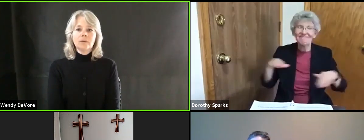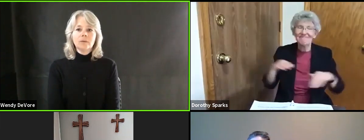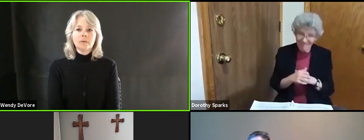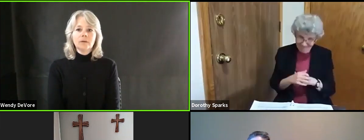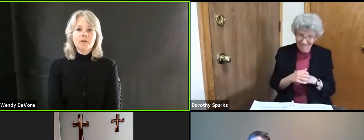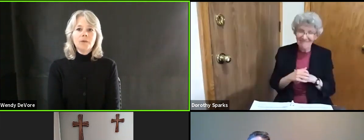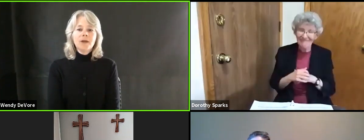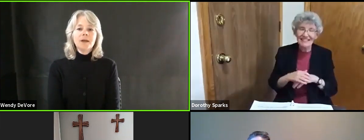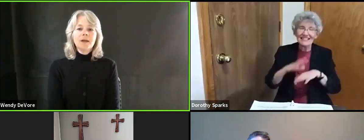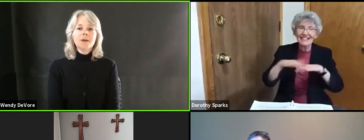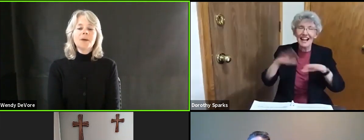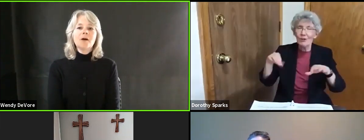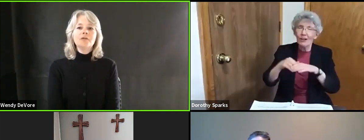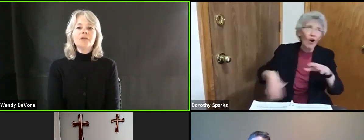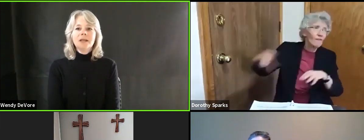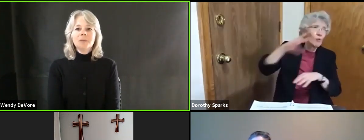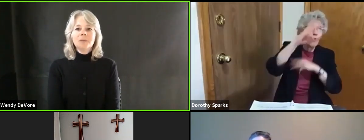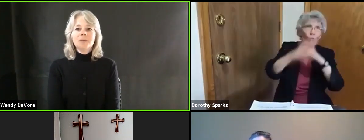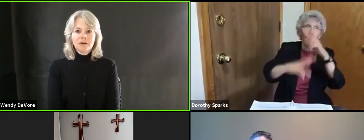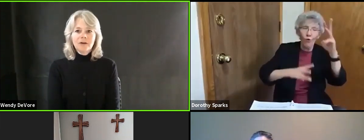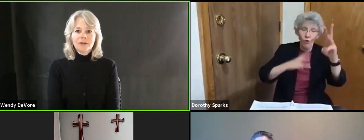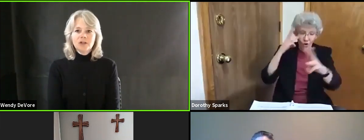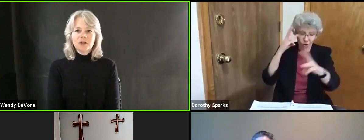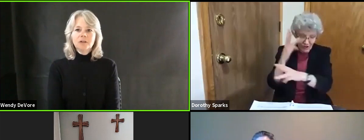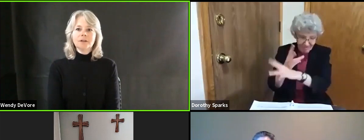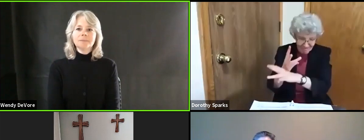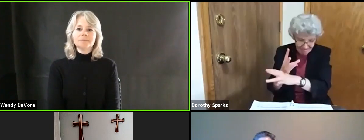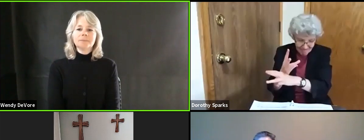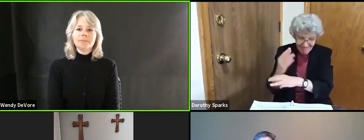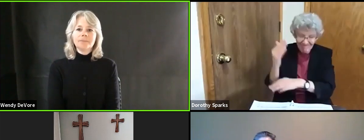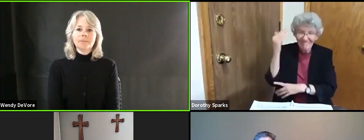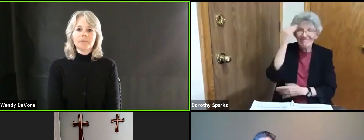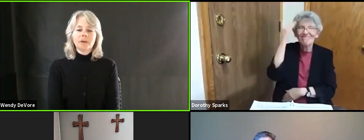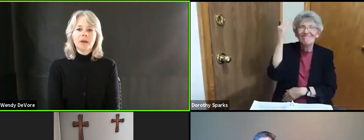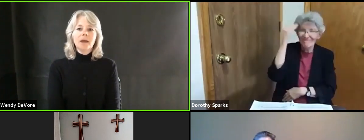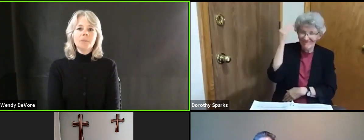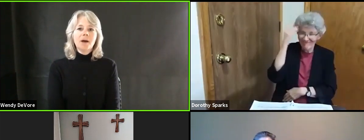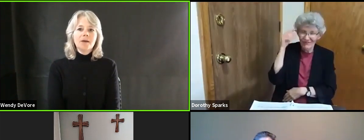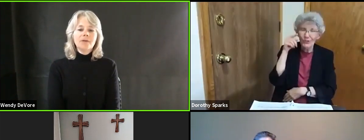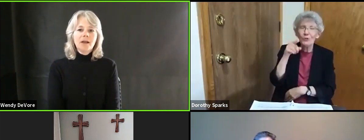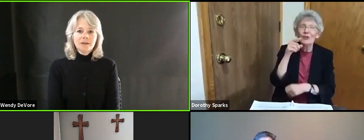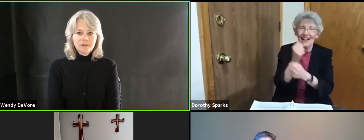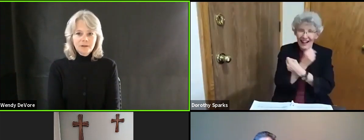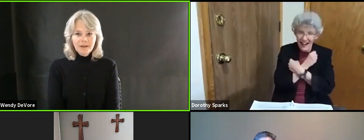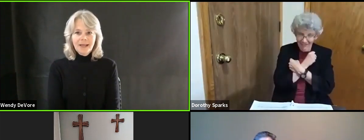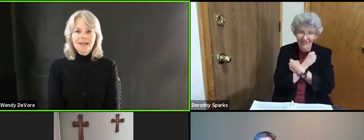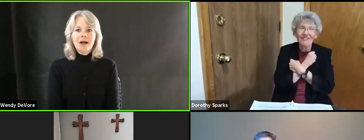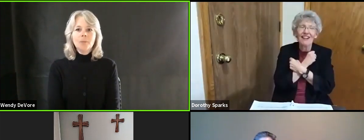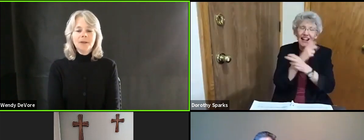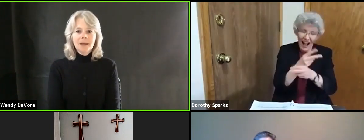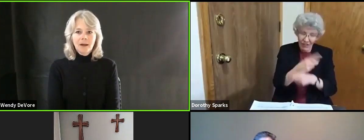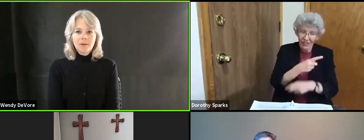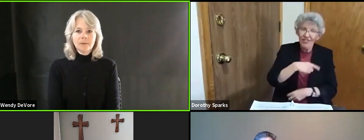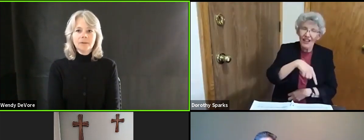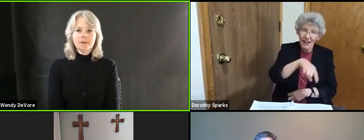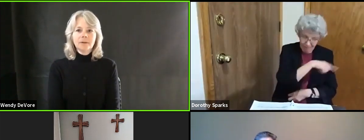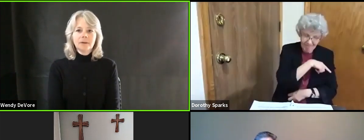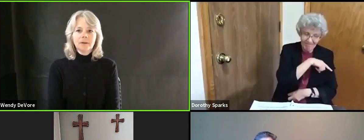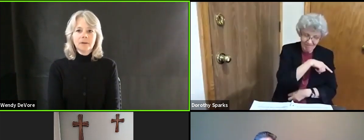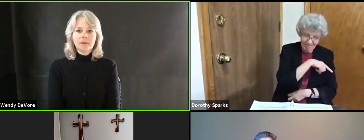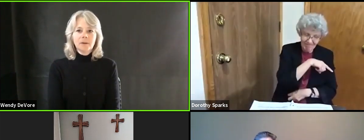So if you think about feed my starving children, and by volunteering and helping